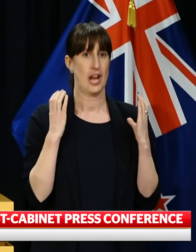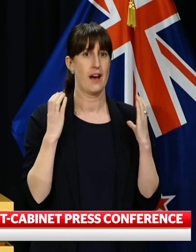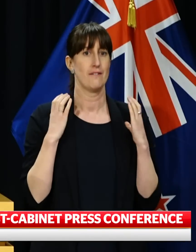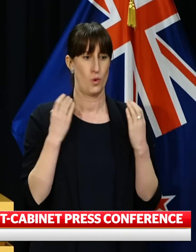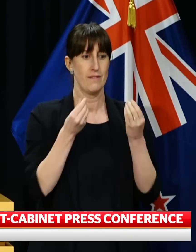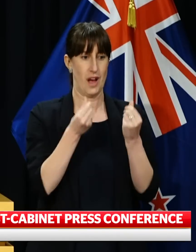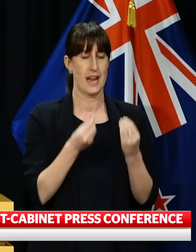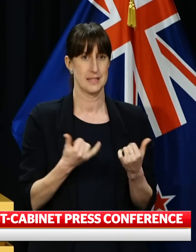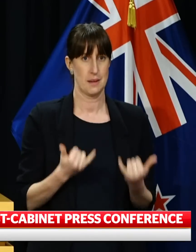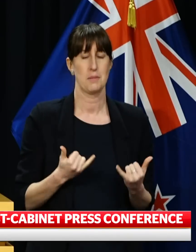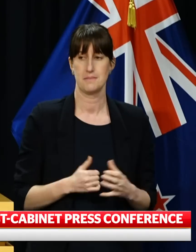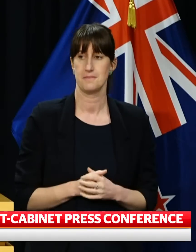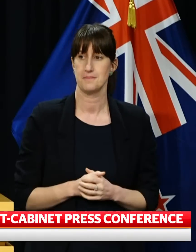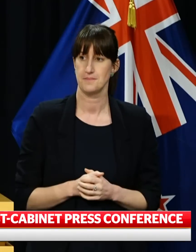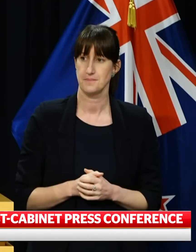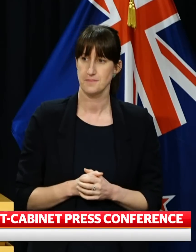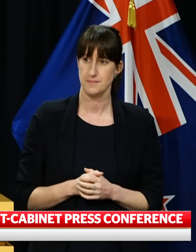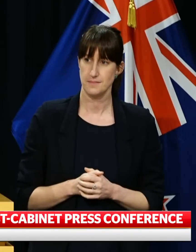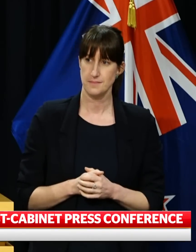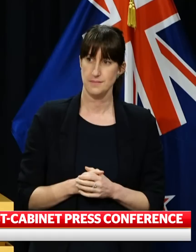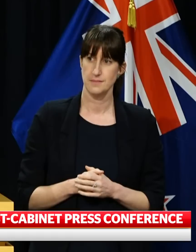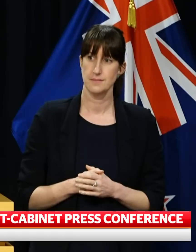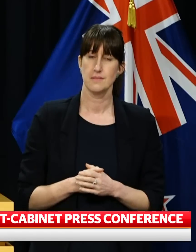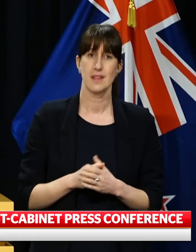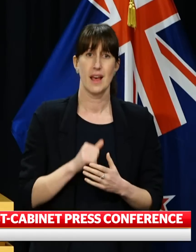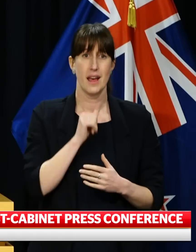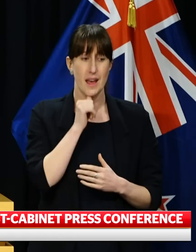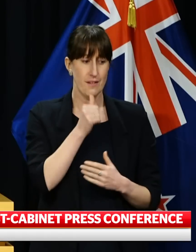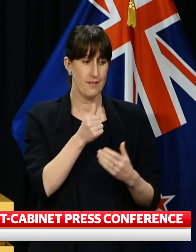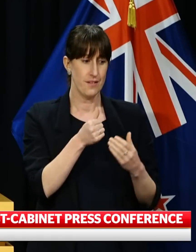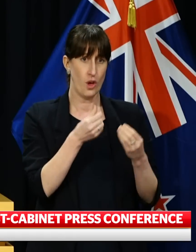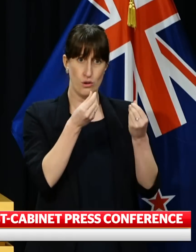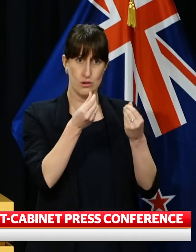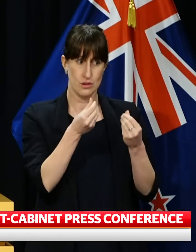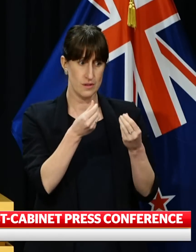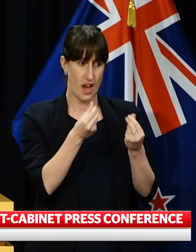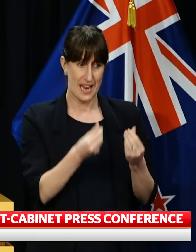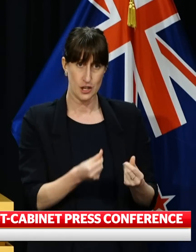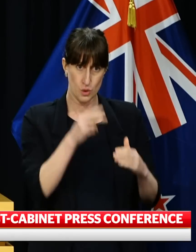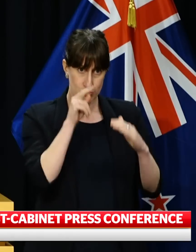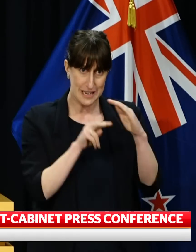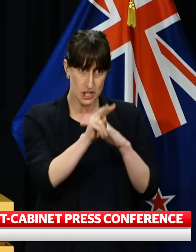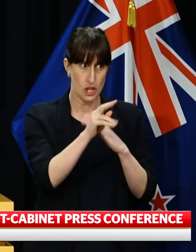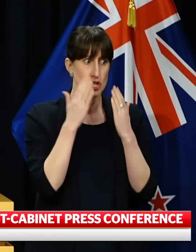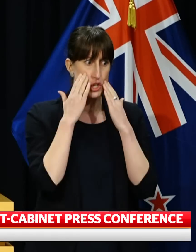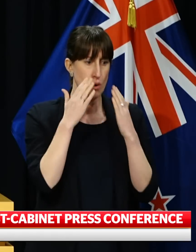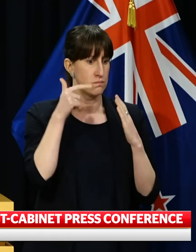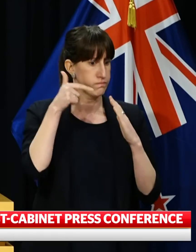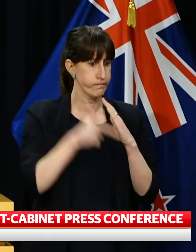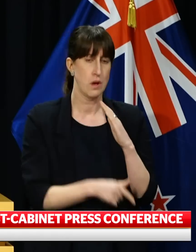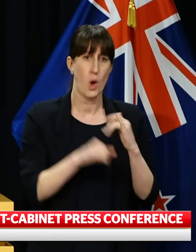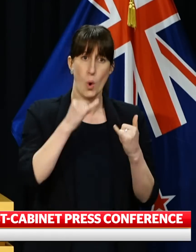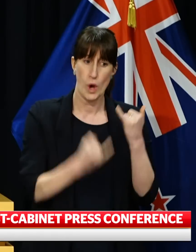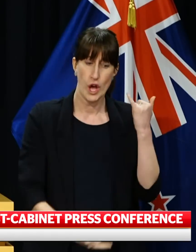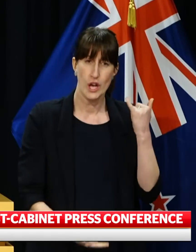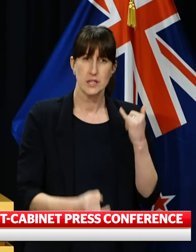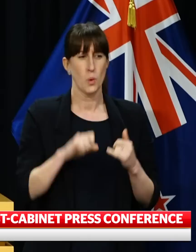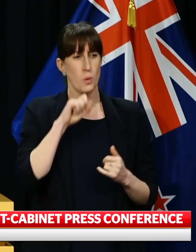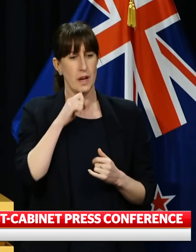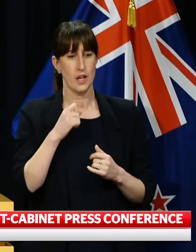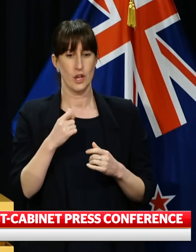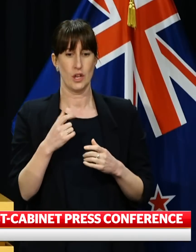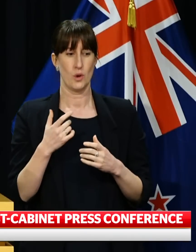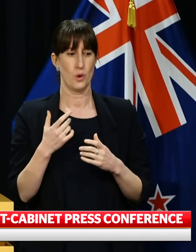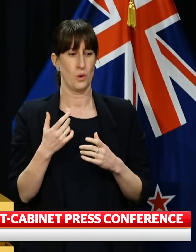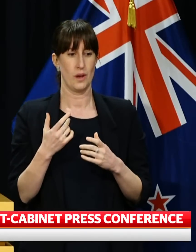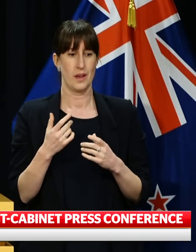policy changes? If the pre-FU shows much deeper deficits than expected, are you prepared to make policy changes to offset them, or will you just absorb it as